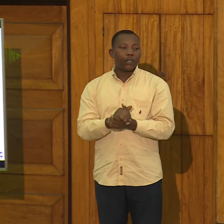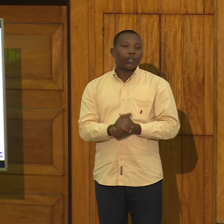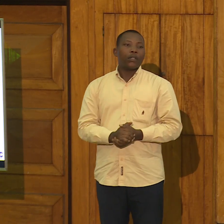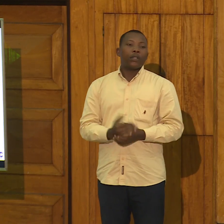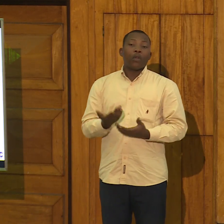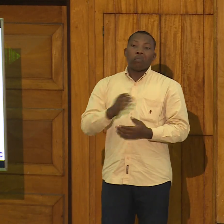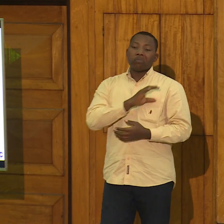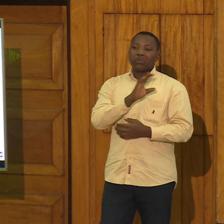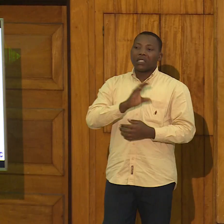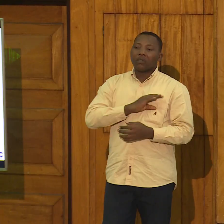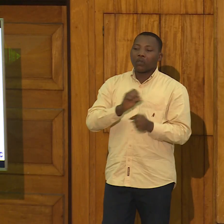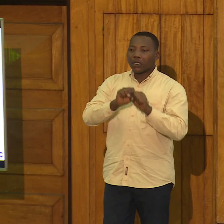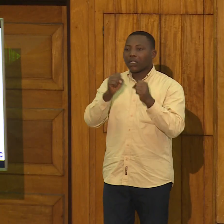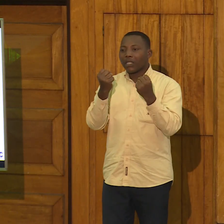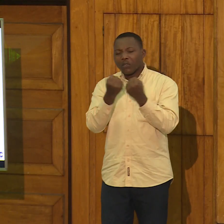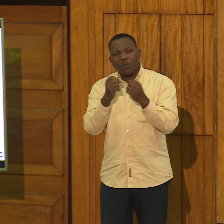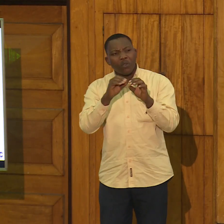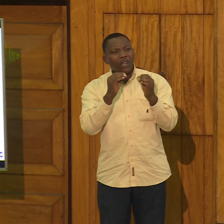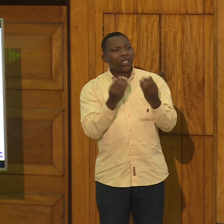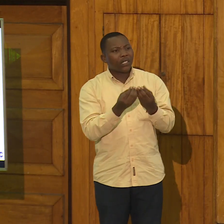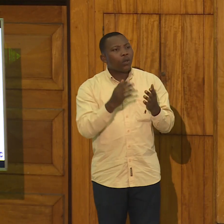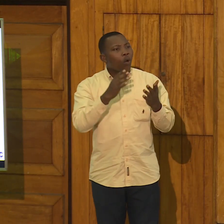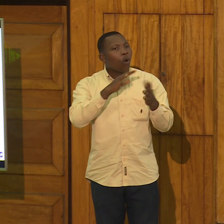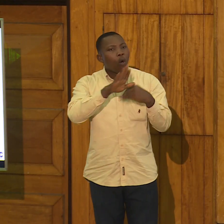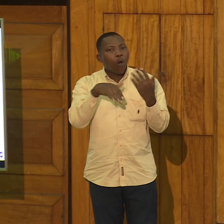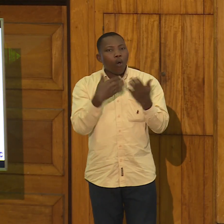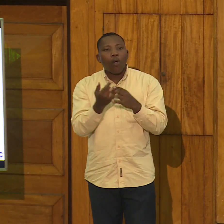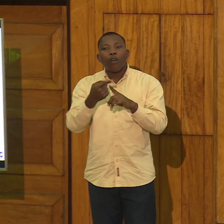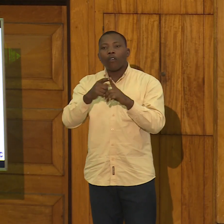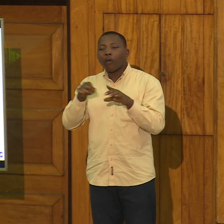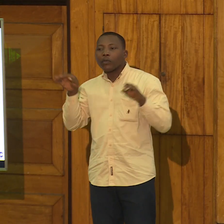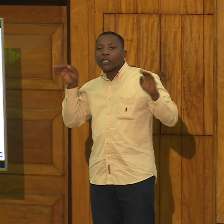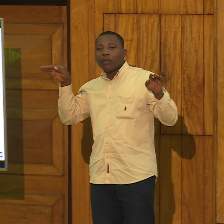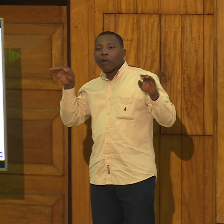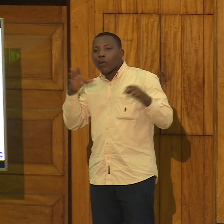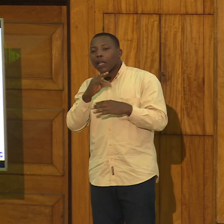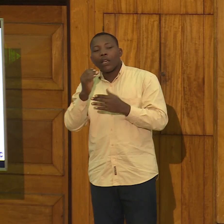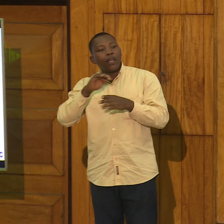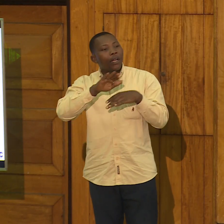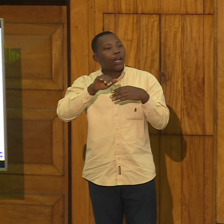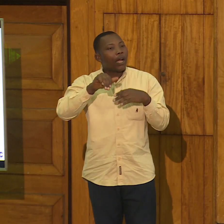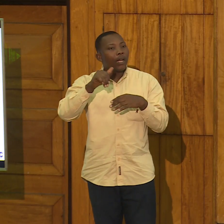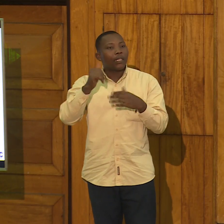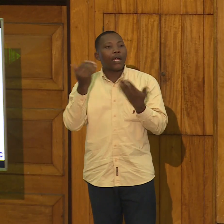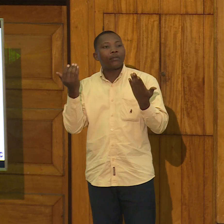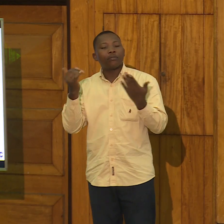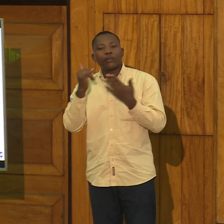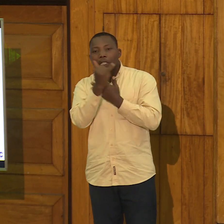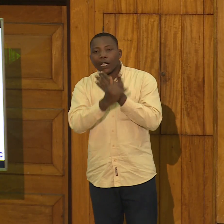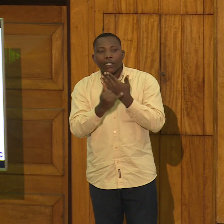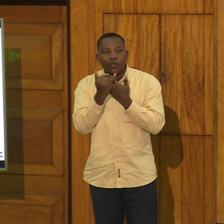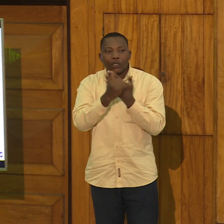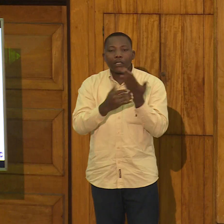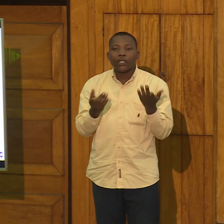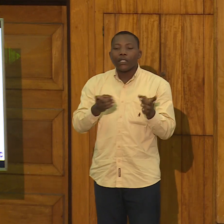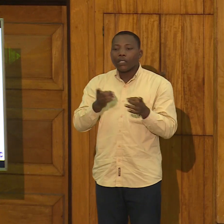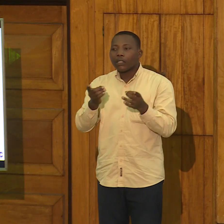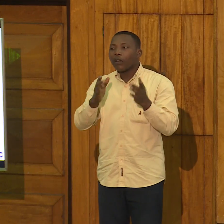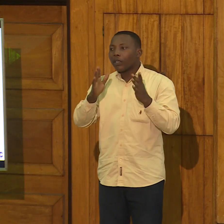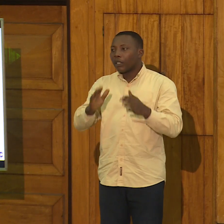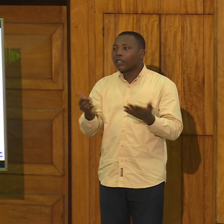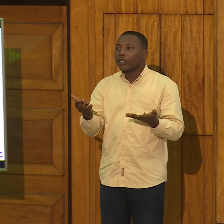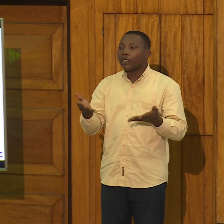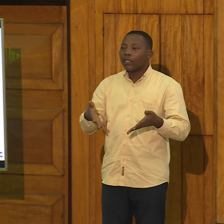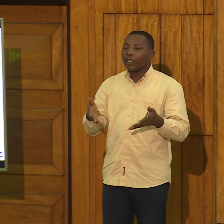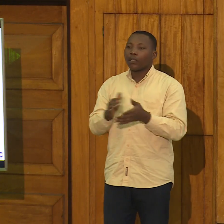Civil society organization that are here from Zimbabwe and other countries that are here, directors that I also see in the House. Let me